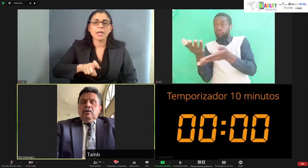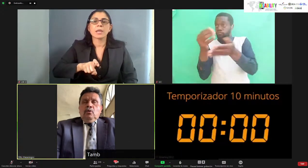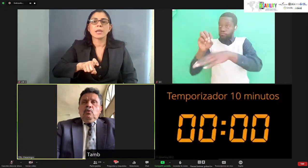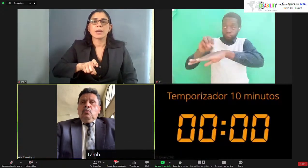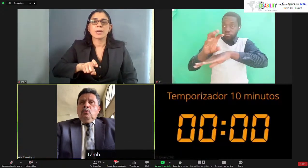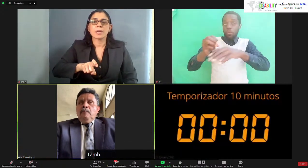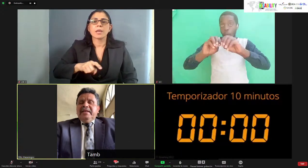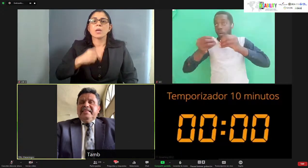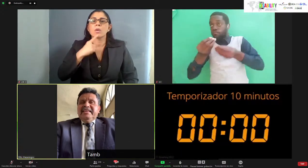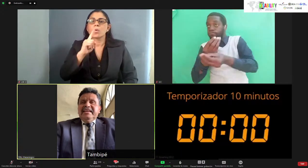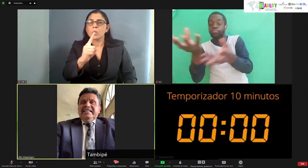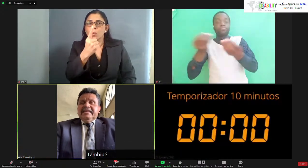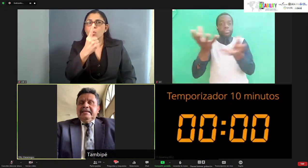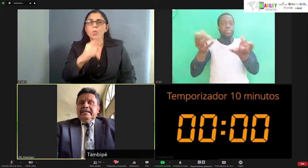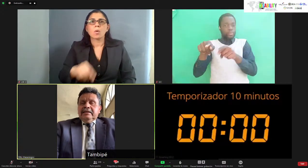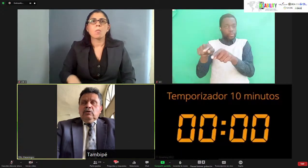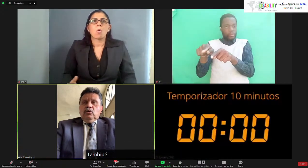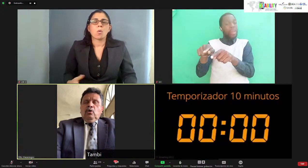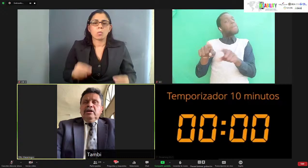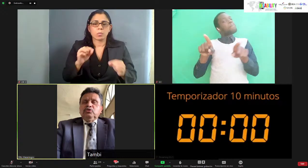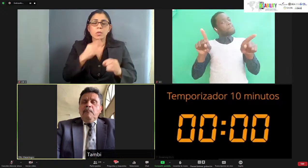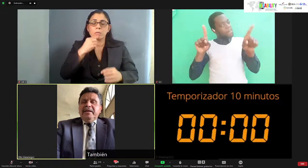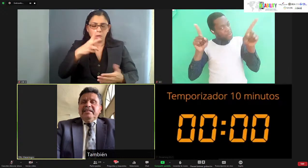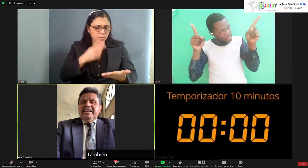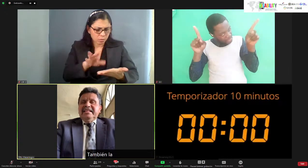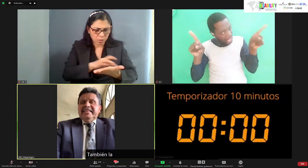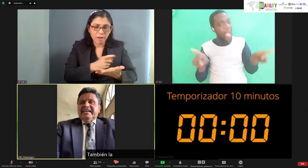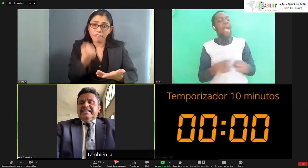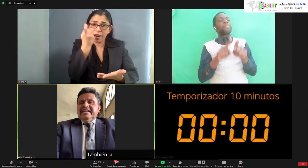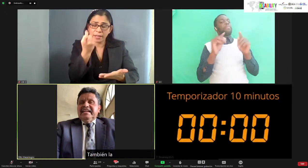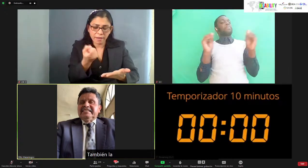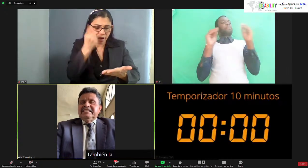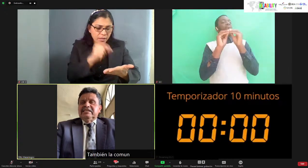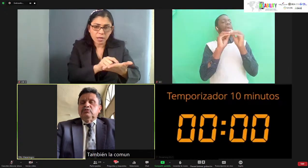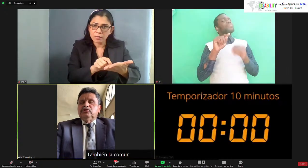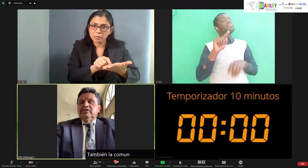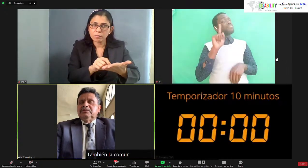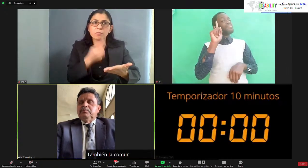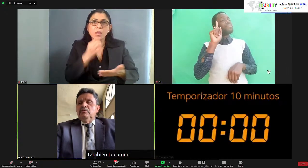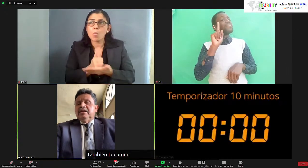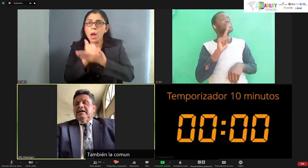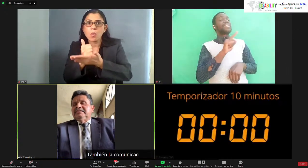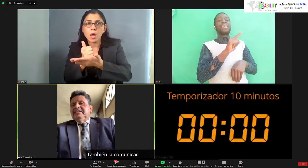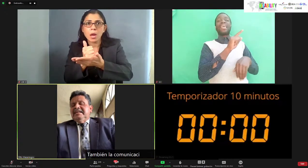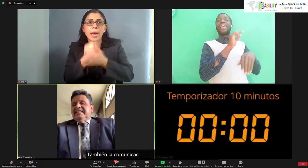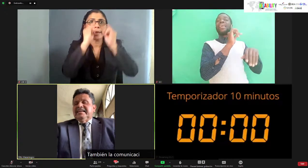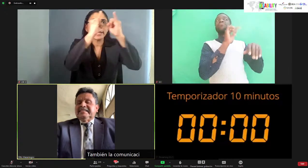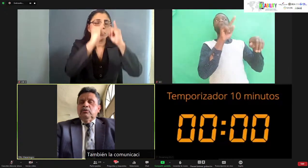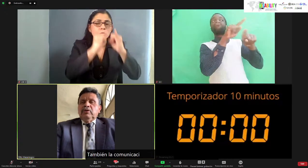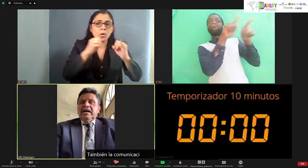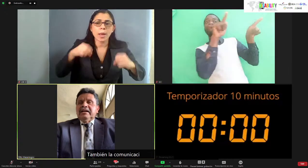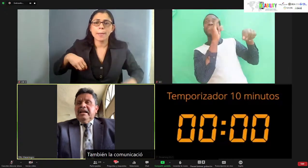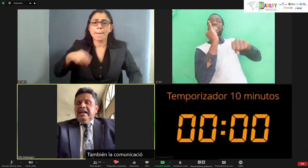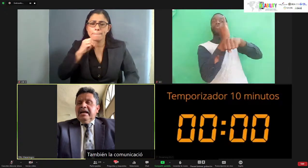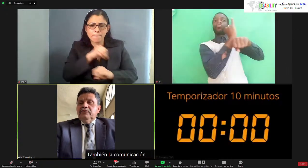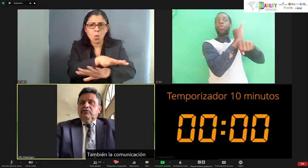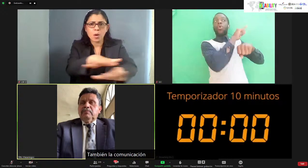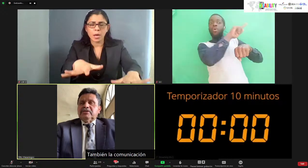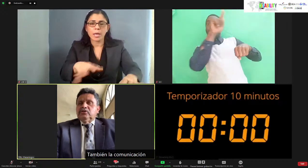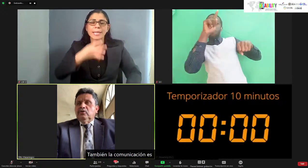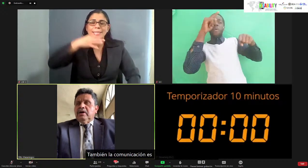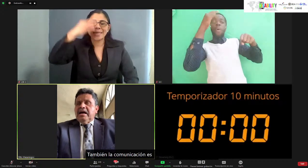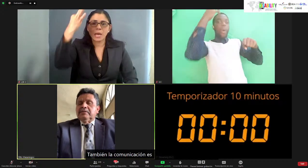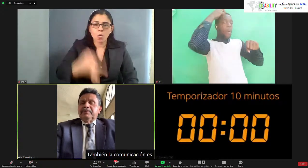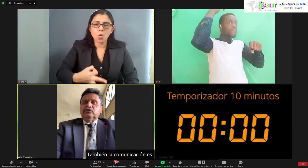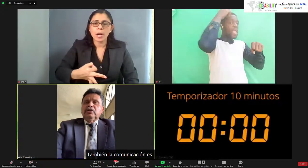but it should also be or it's actually a topic that